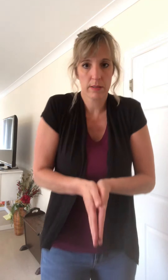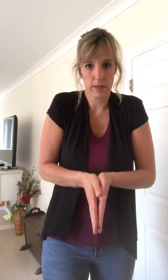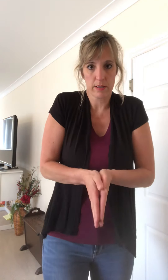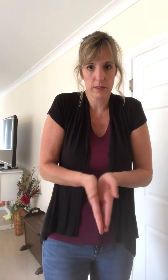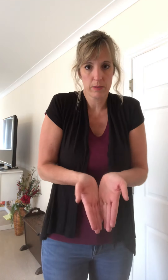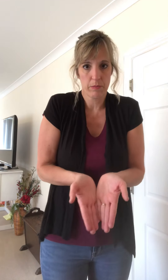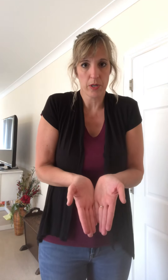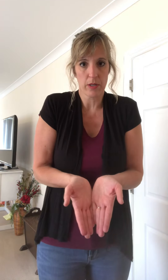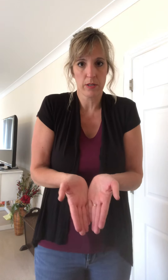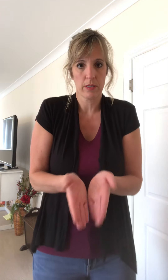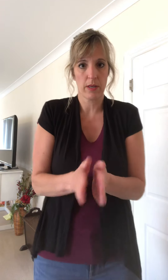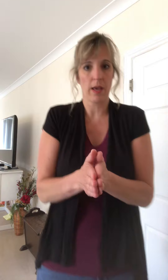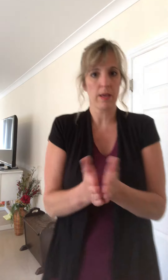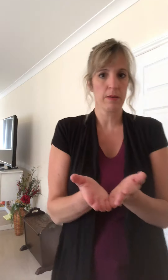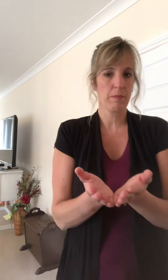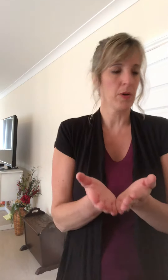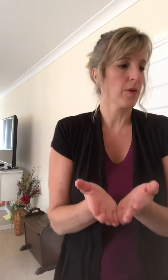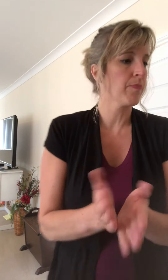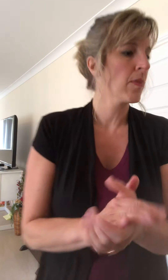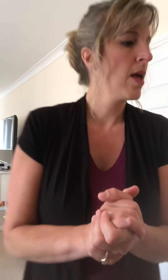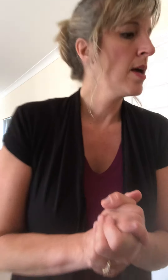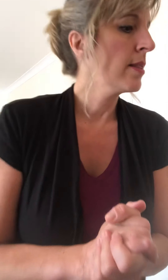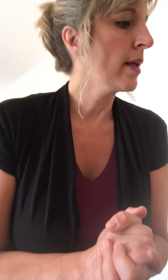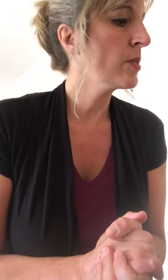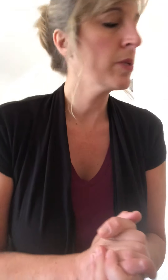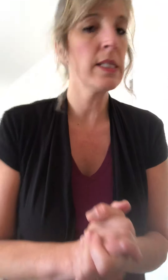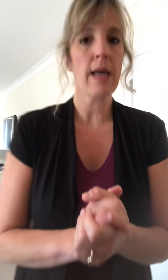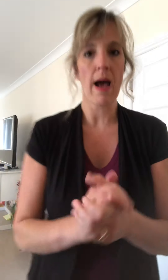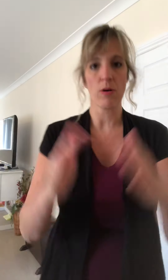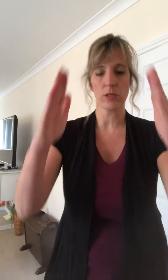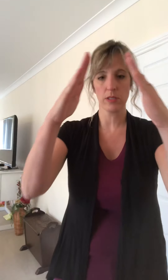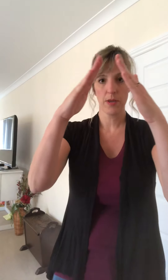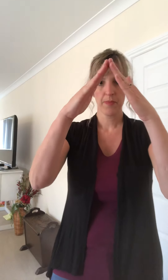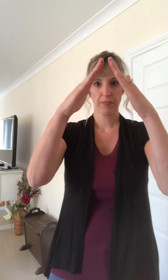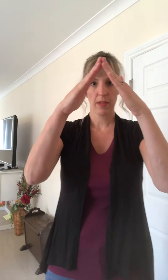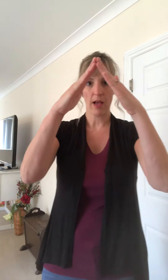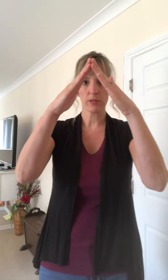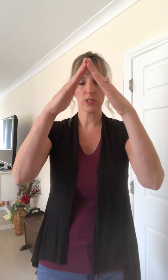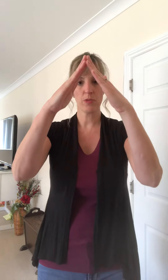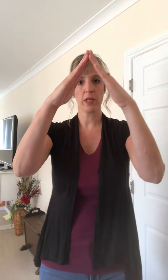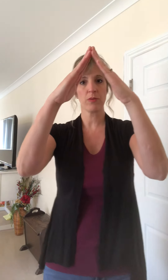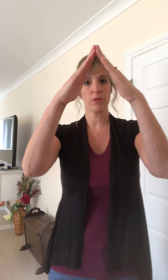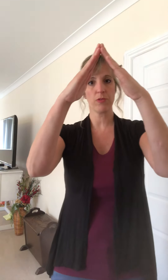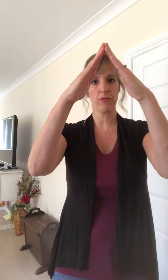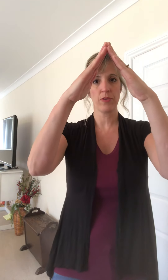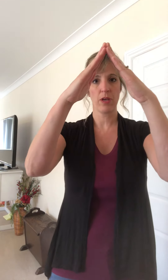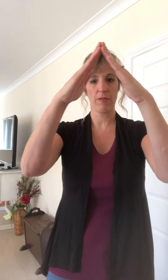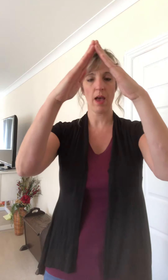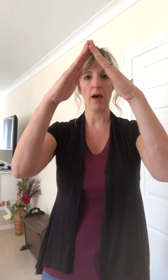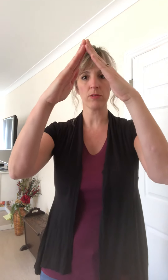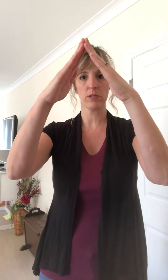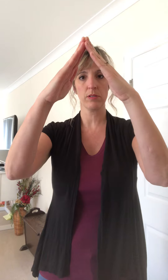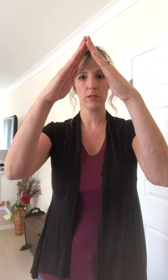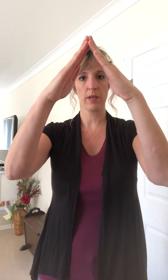this. Book. Okay? Book. The next one is house. House is you make the roof of the house.